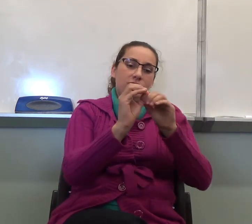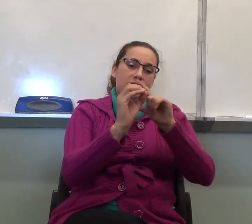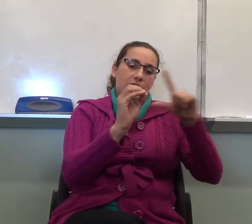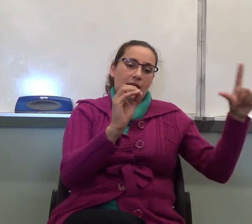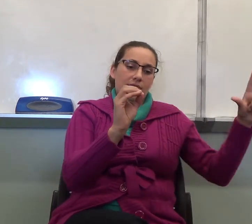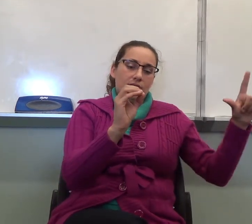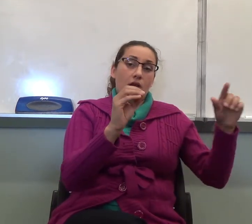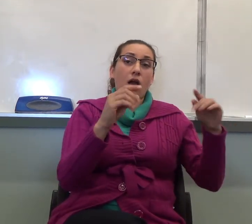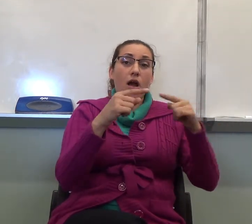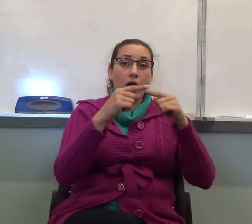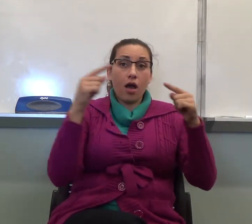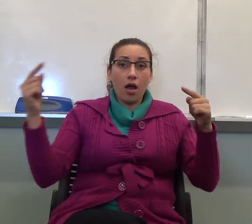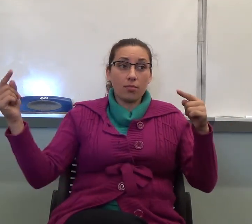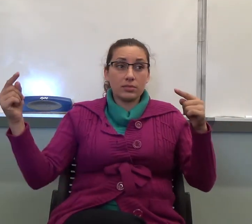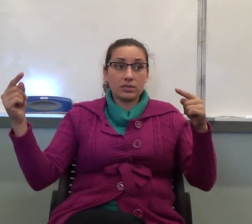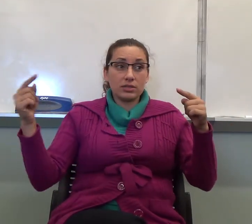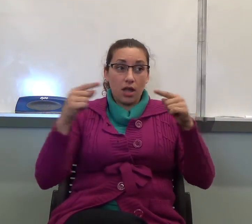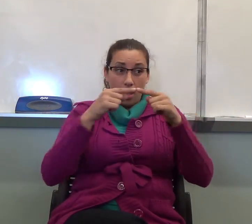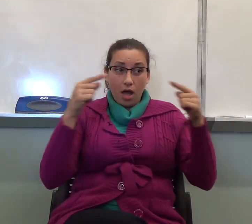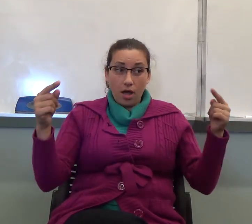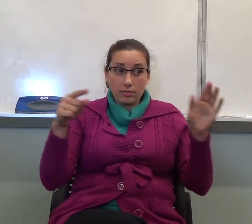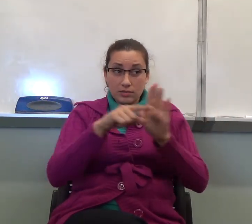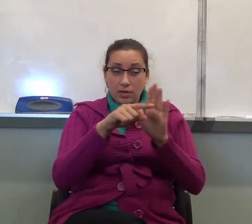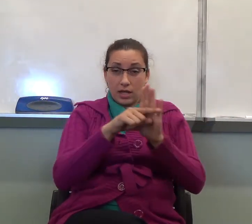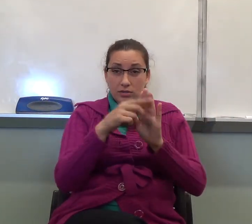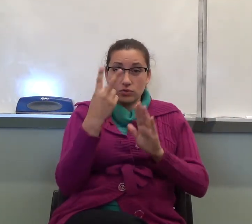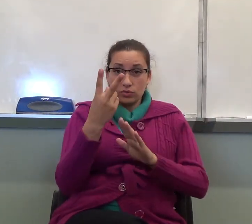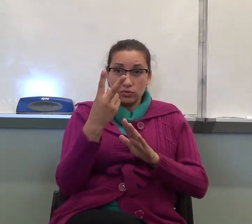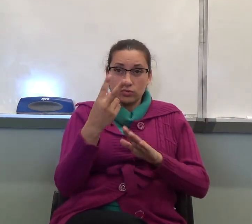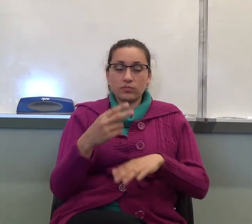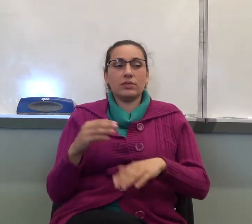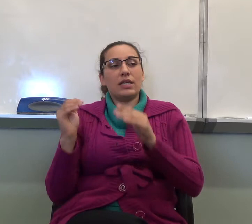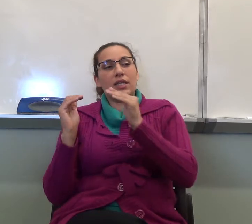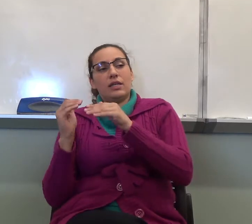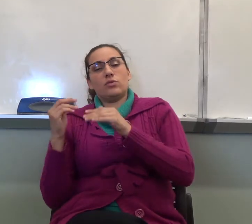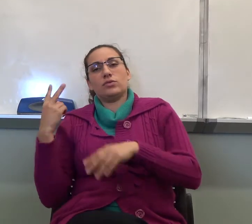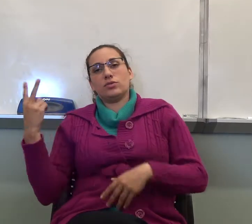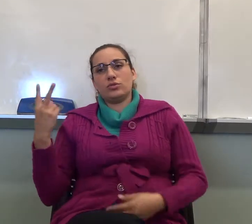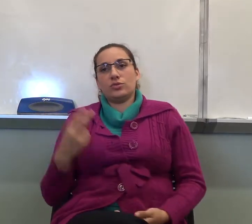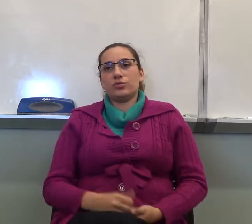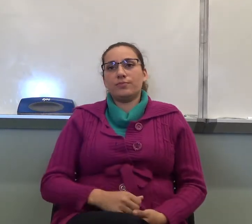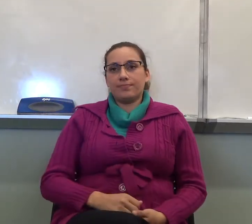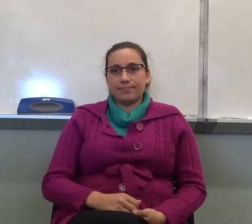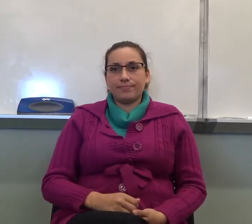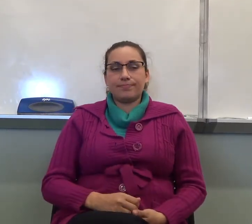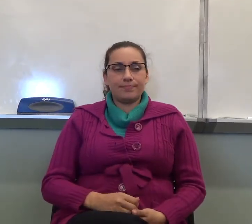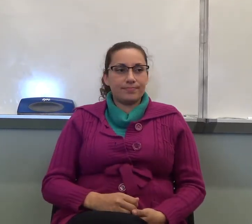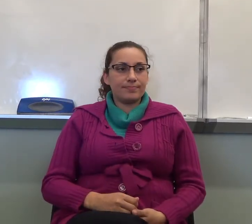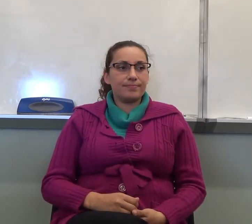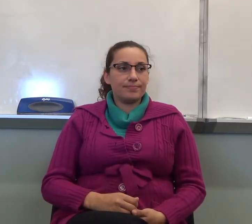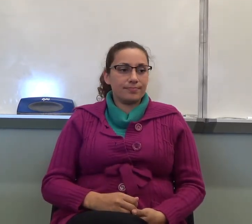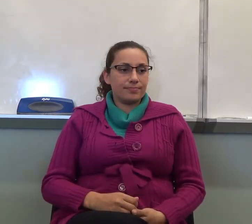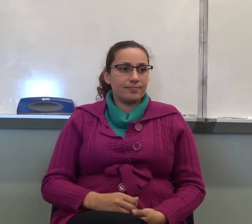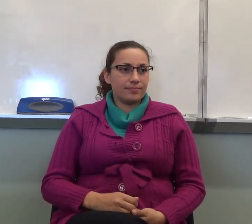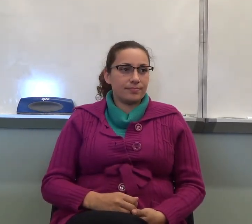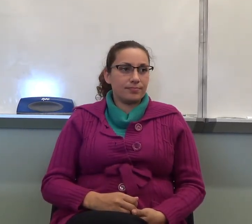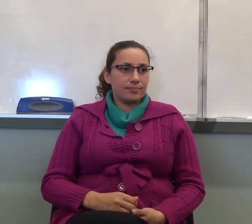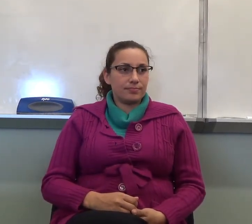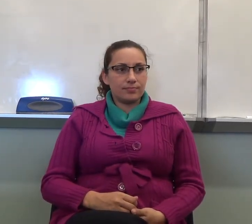be 2. Over here on the right of 0. So minus with parentheses